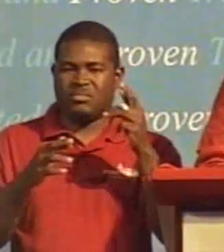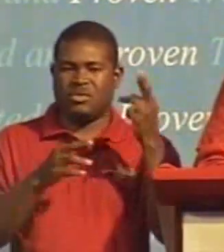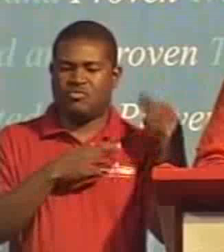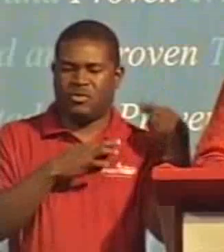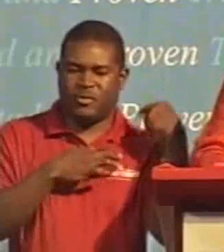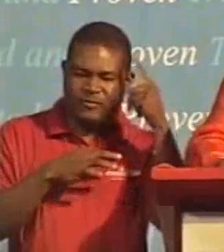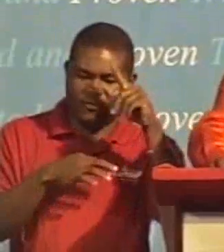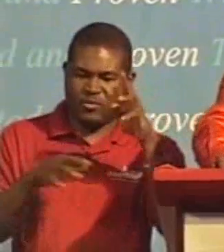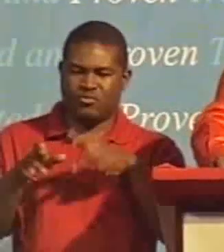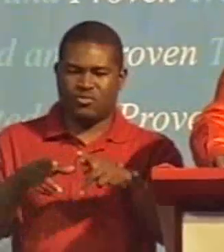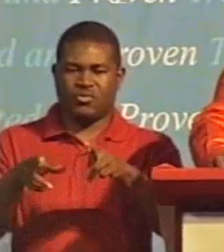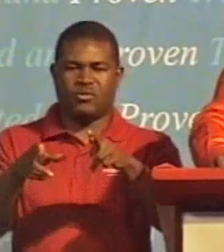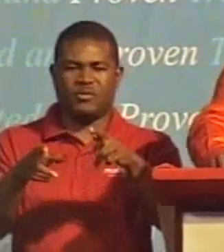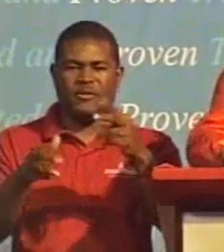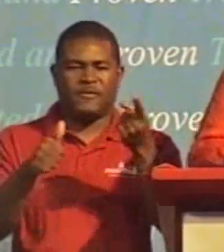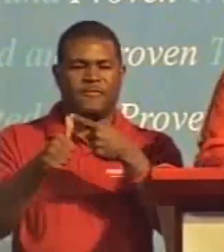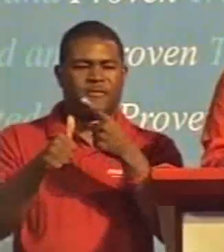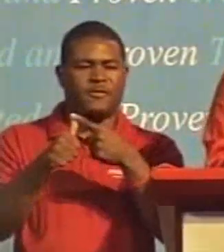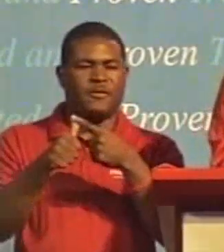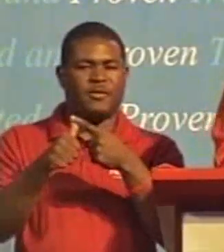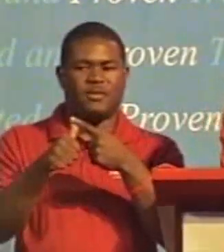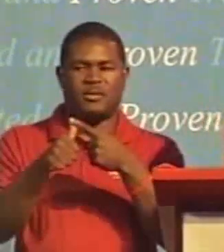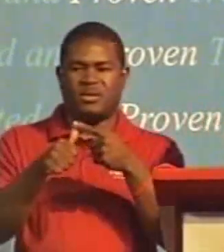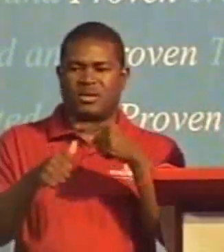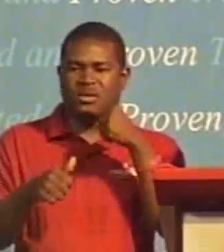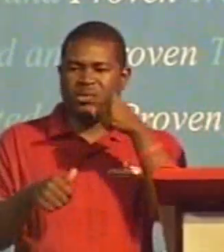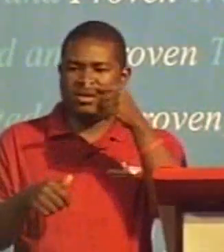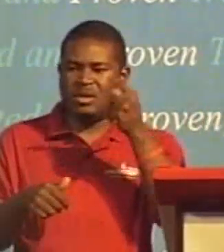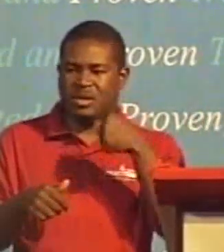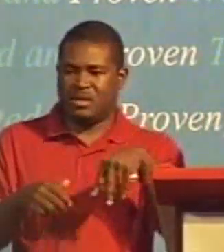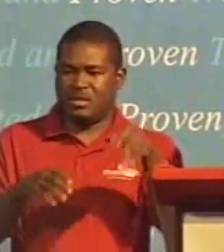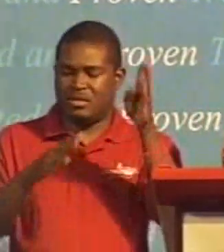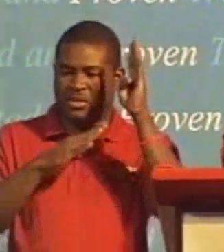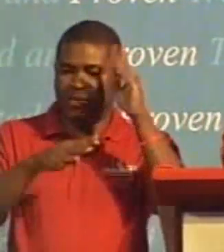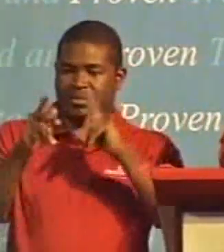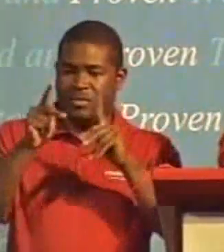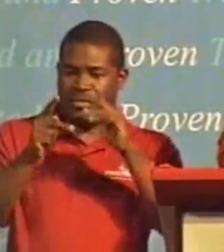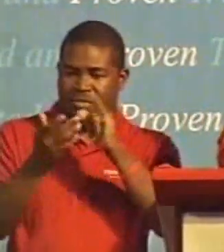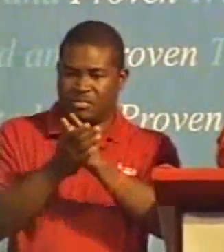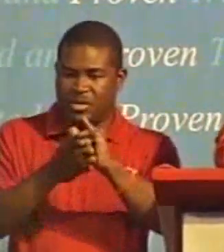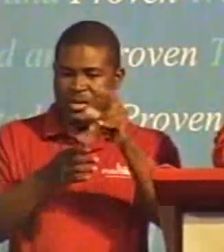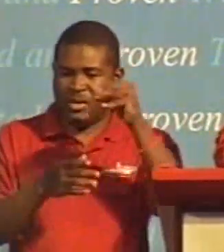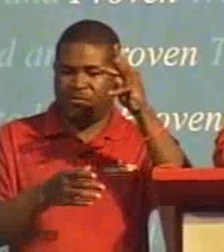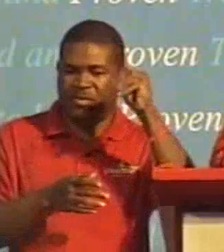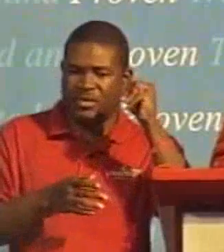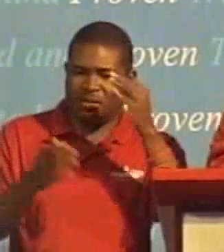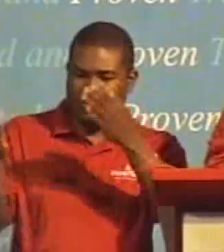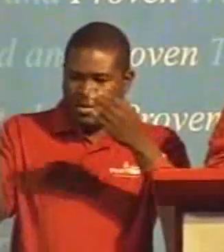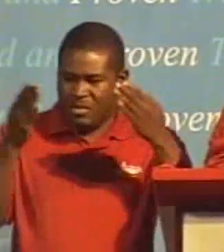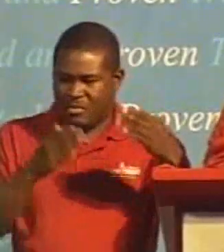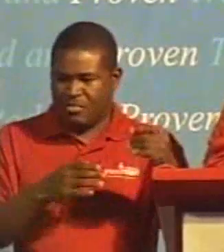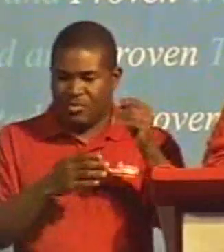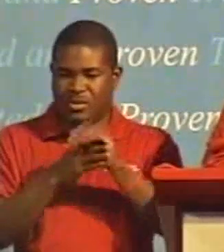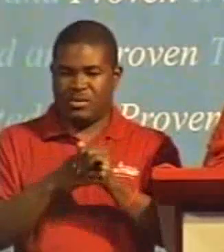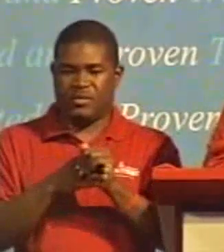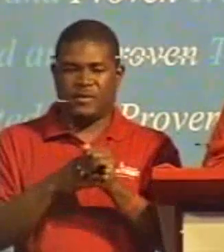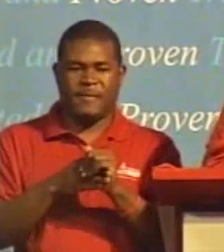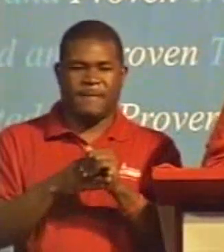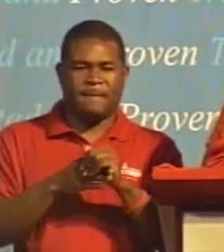things. First of all, they tell the Bahamian people that the FNM brought foreigners here to build the